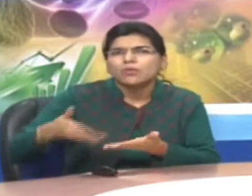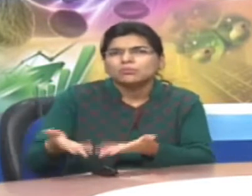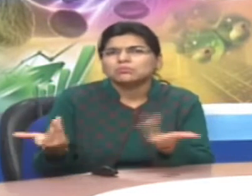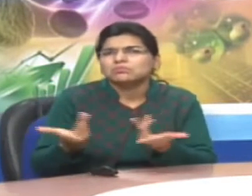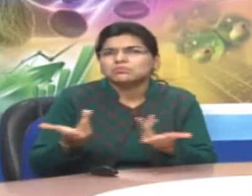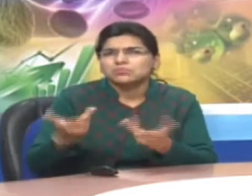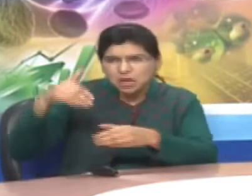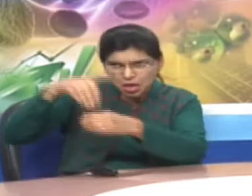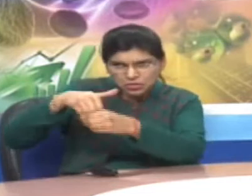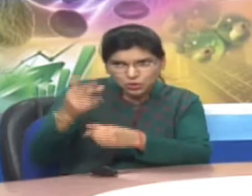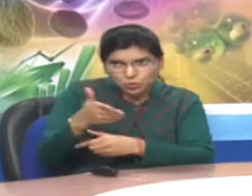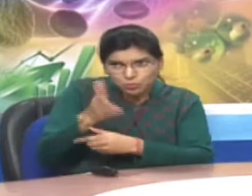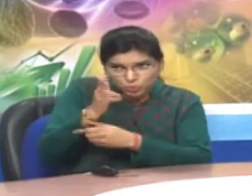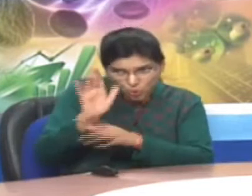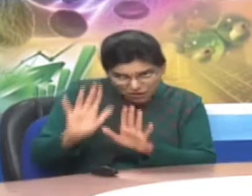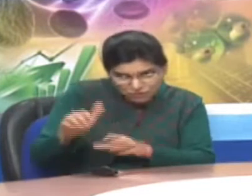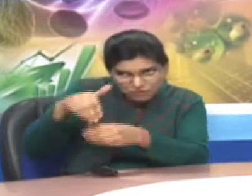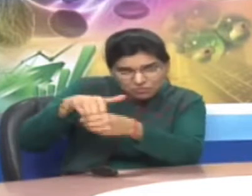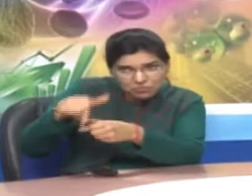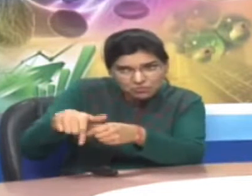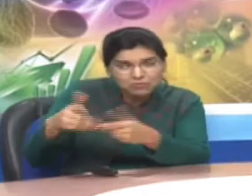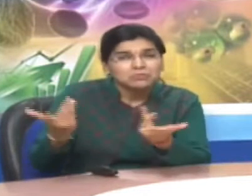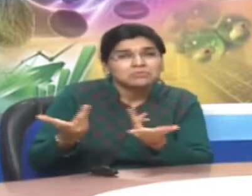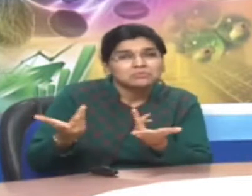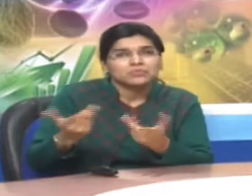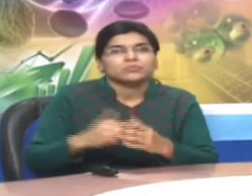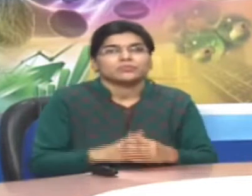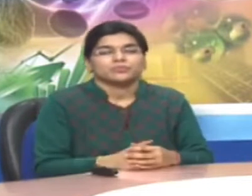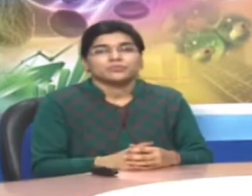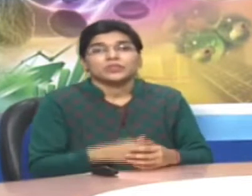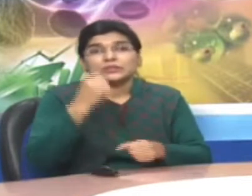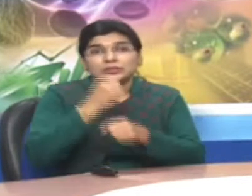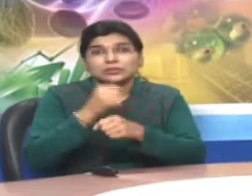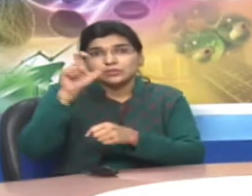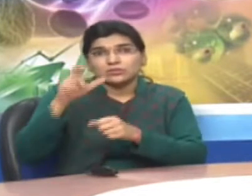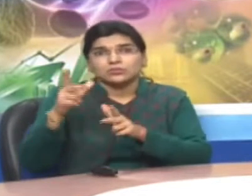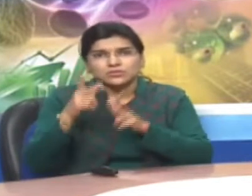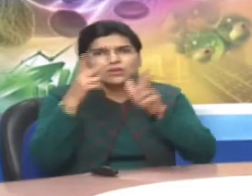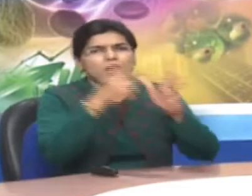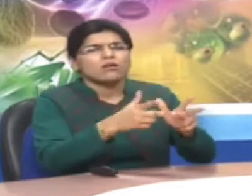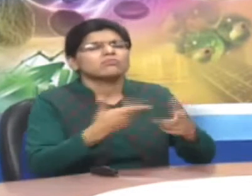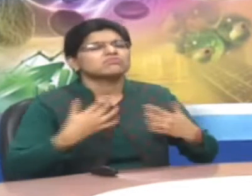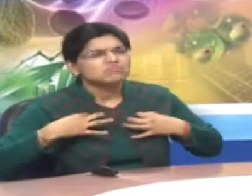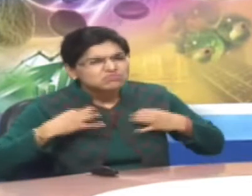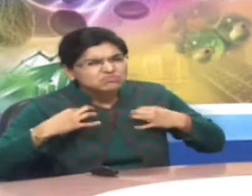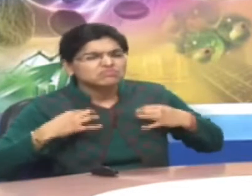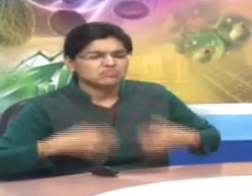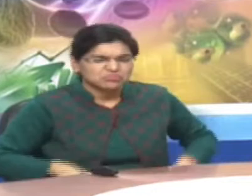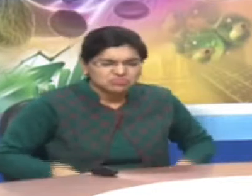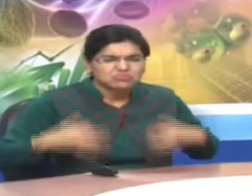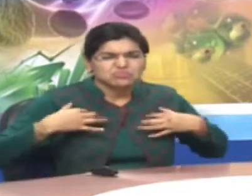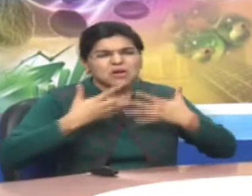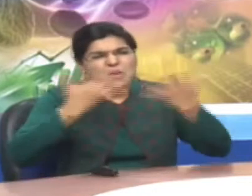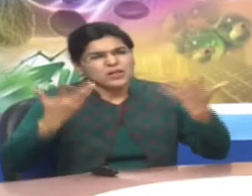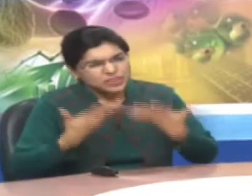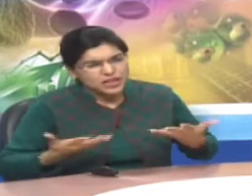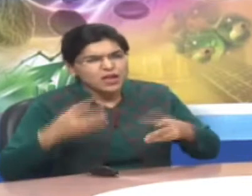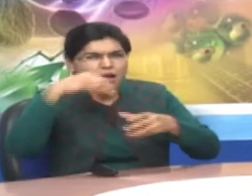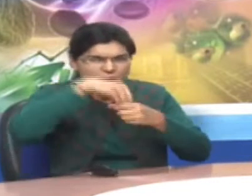"It's a bag, all right, and this is a gun, all right. What's all this?" Gerard says, "That's a